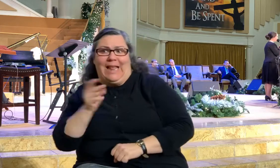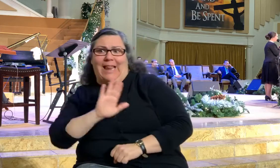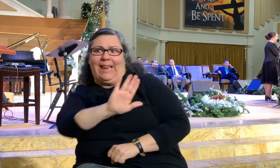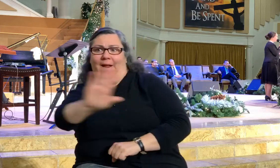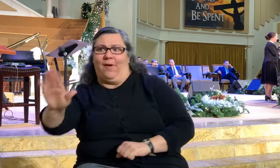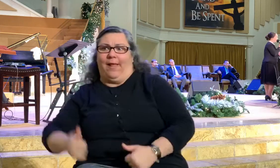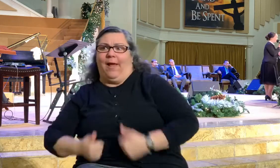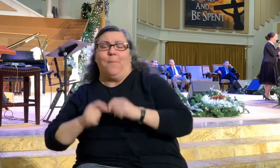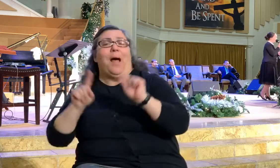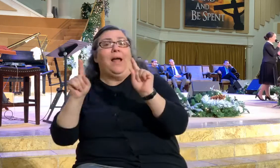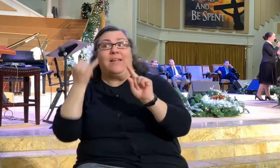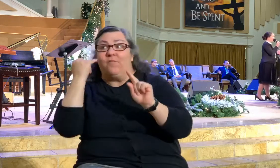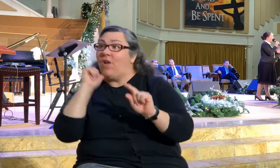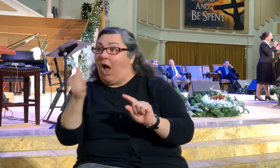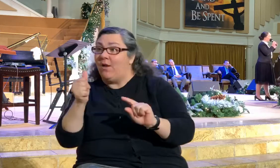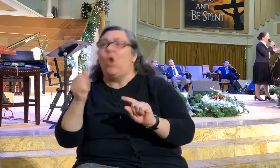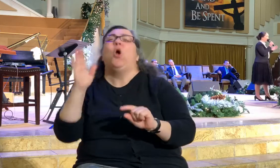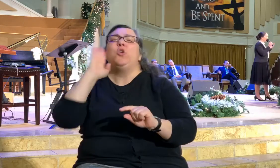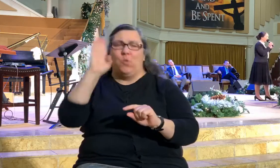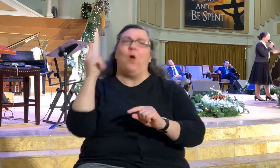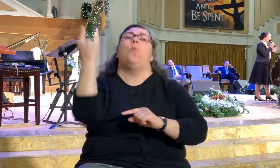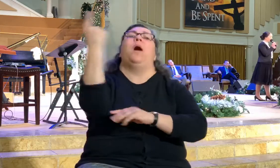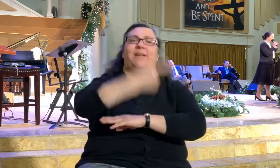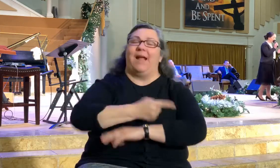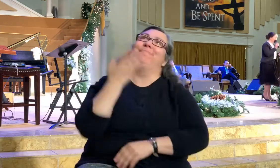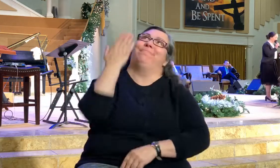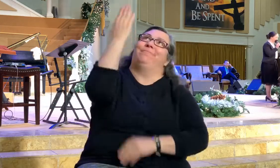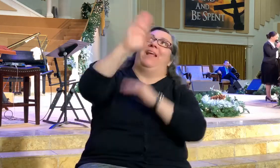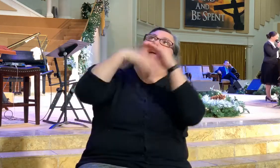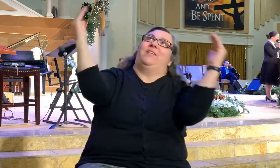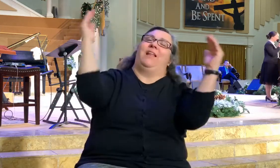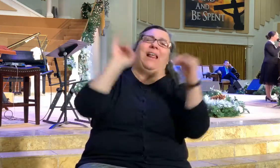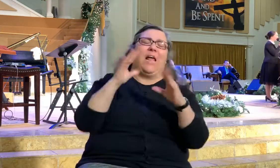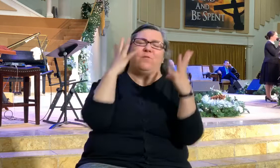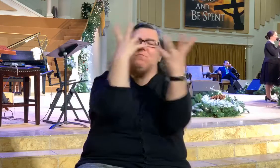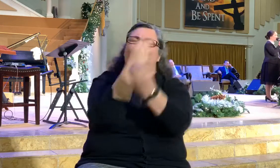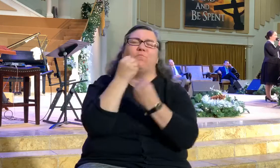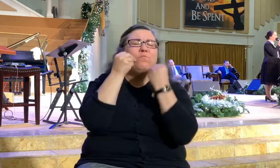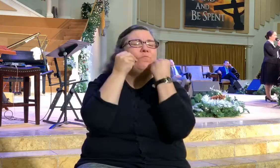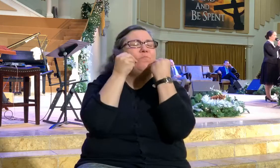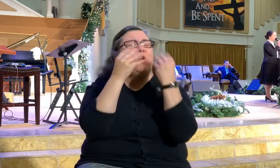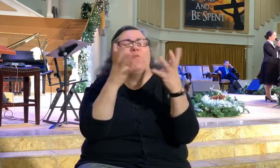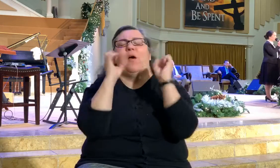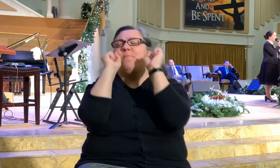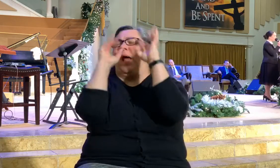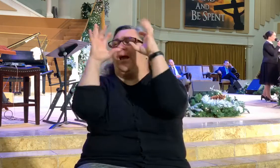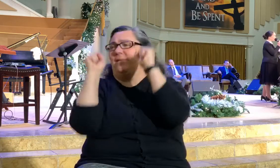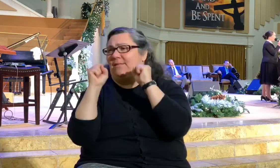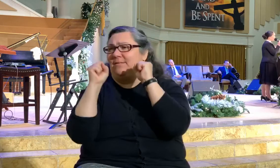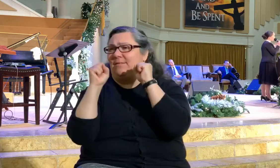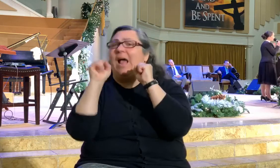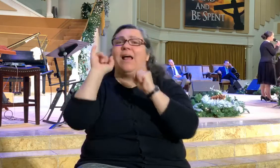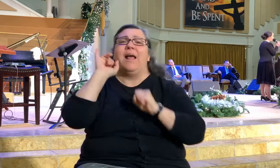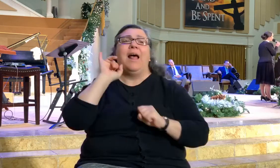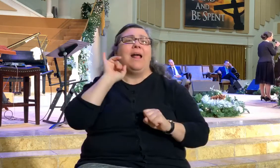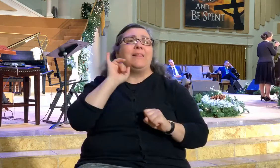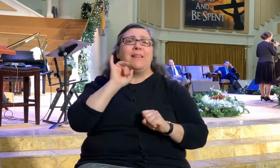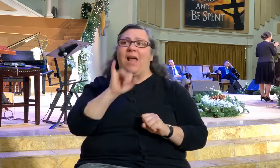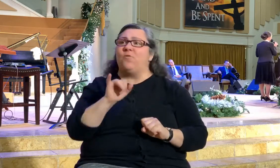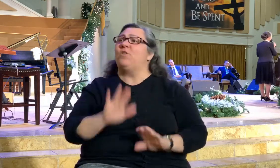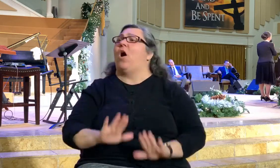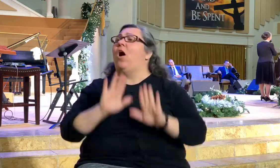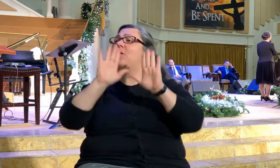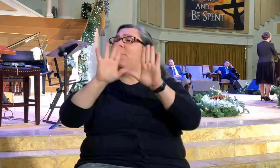don't, you're going to see them in heaven. And that is so beautiful and so amazing. And that's what it means to be part of the kingdom of God, because we're a